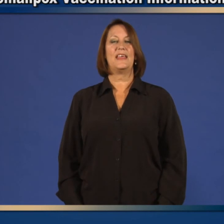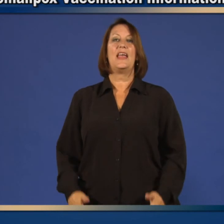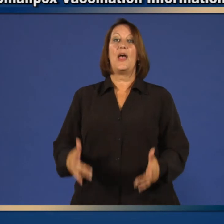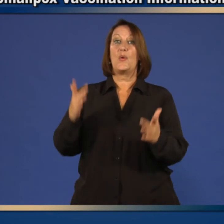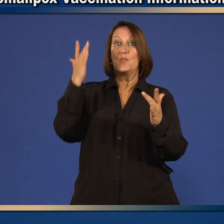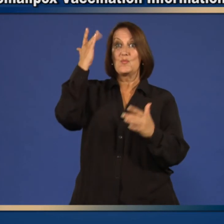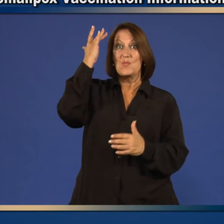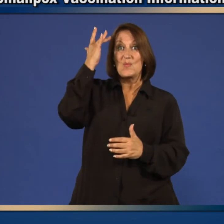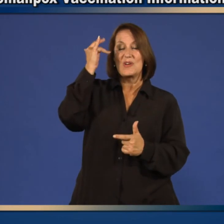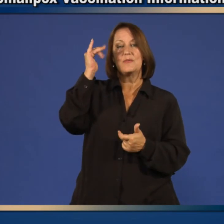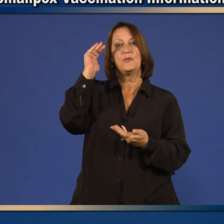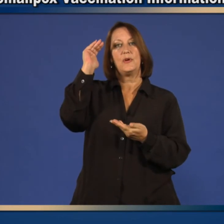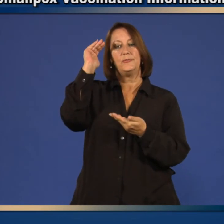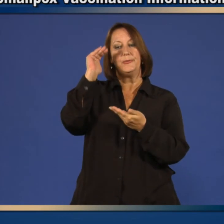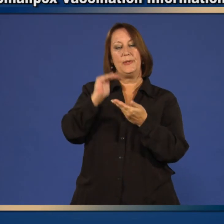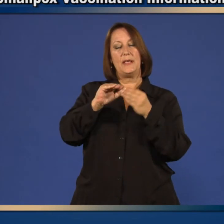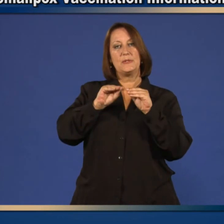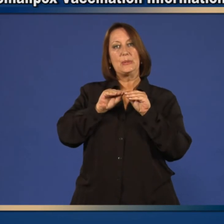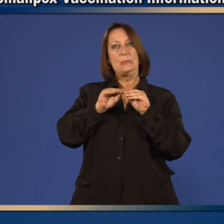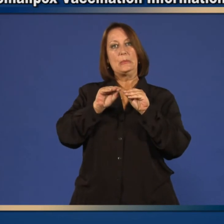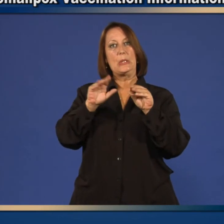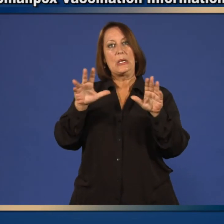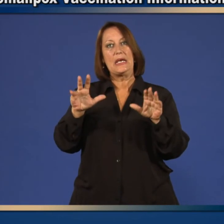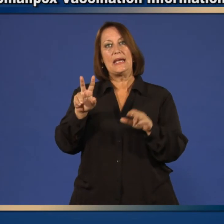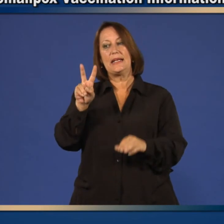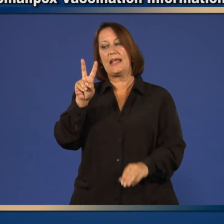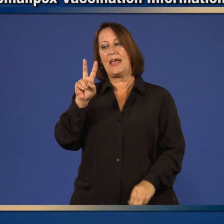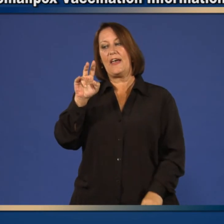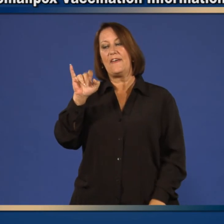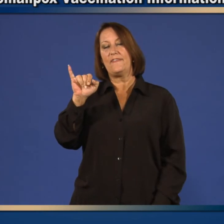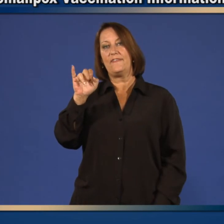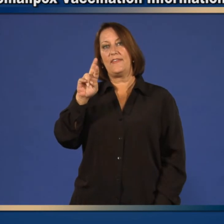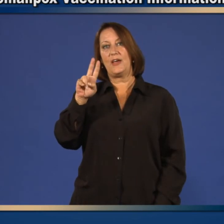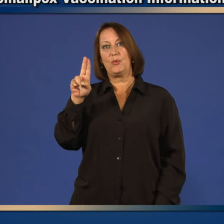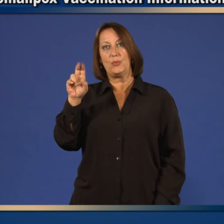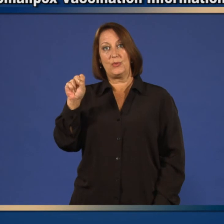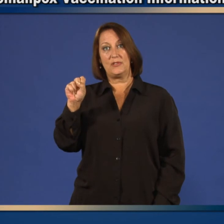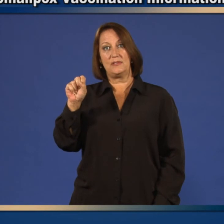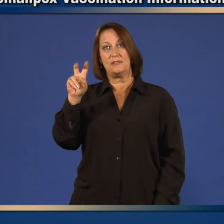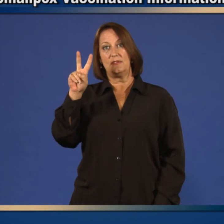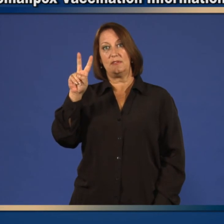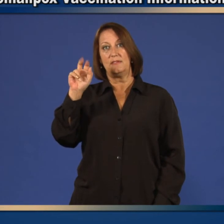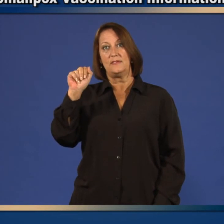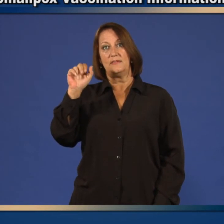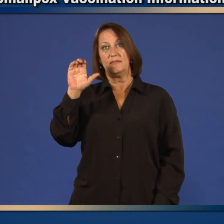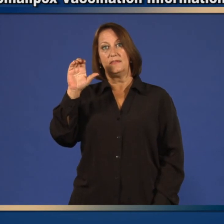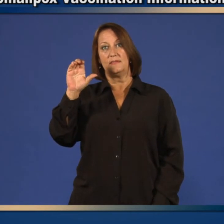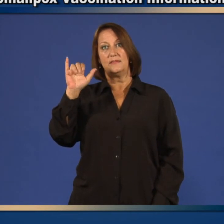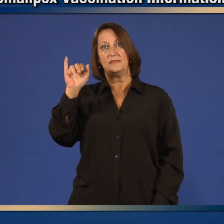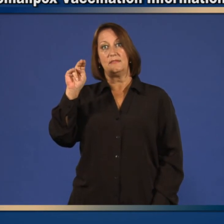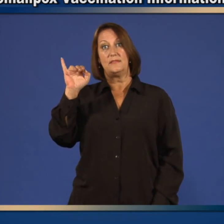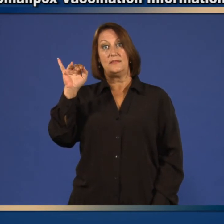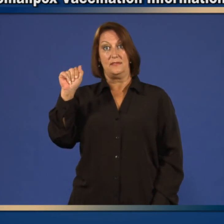This will help prevent the spread of vaccinia virus to contacts, including young babies.